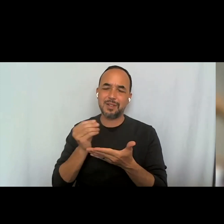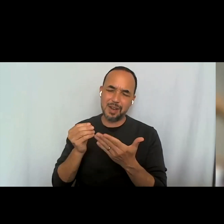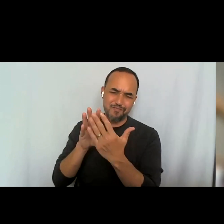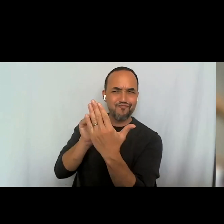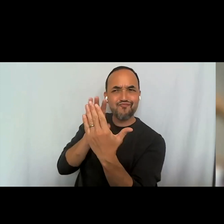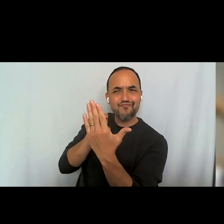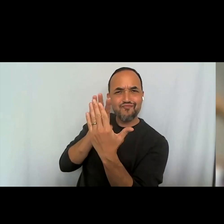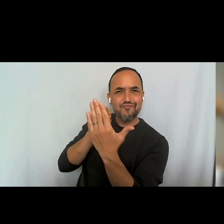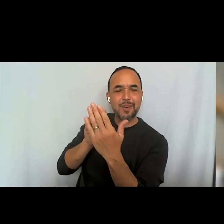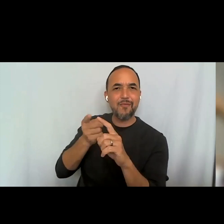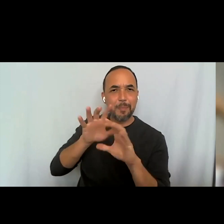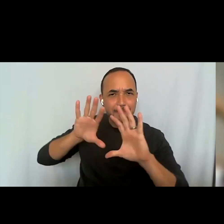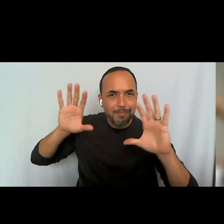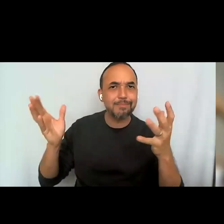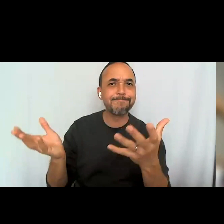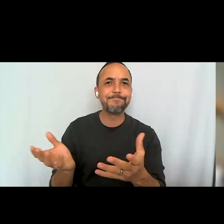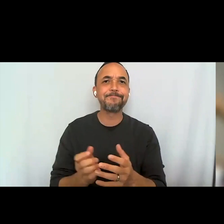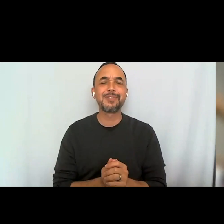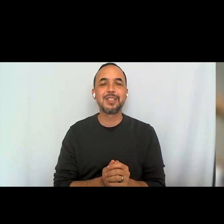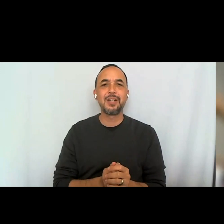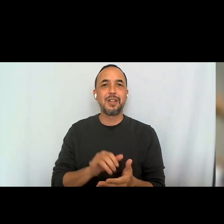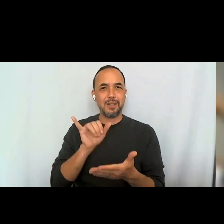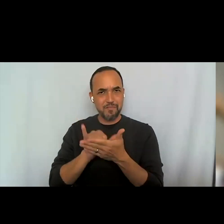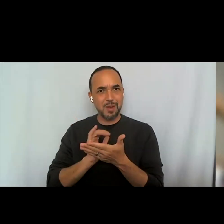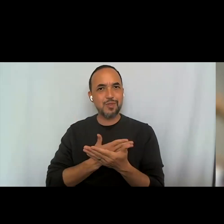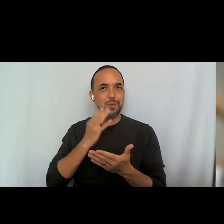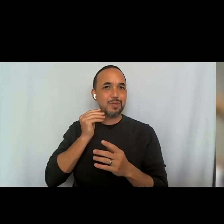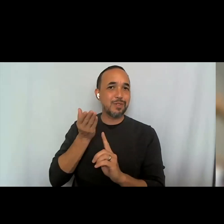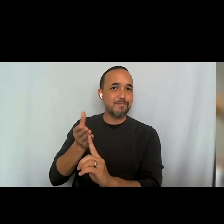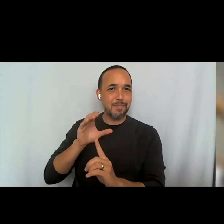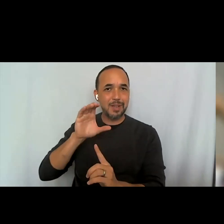yeah, that was our experience at CSD.